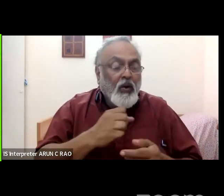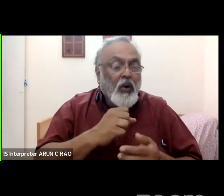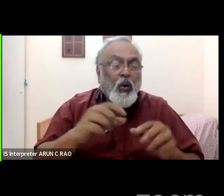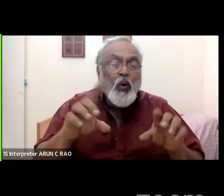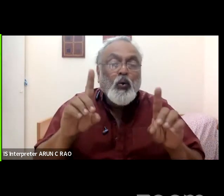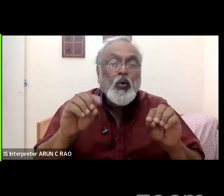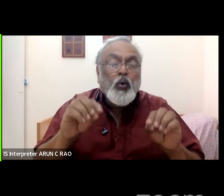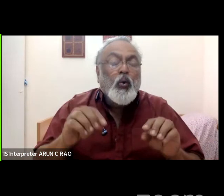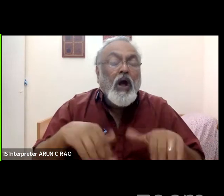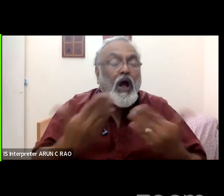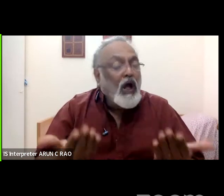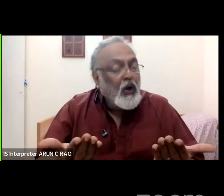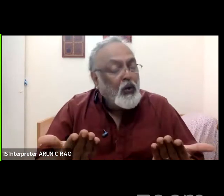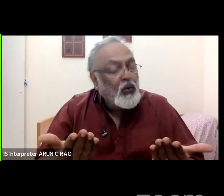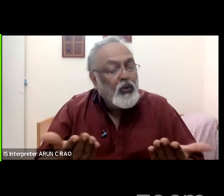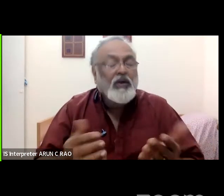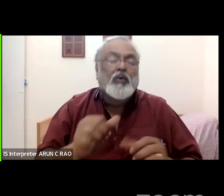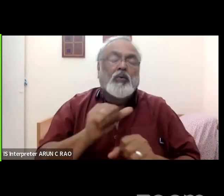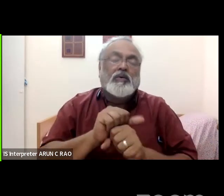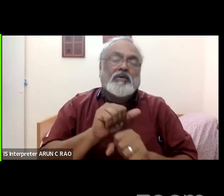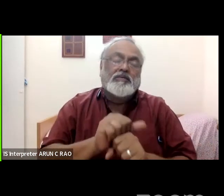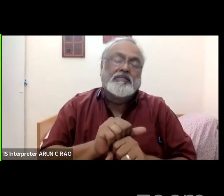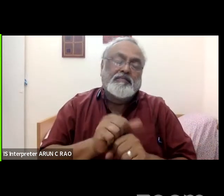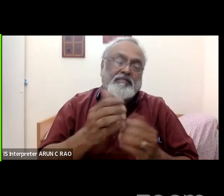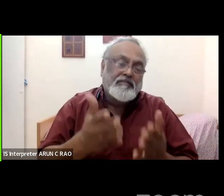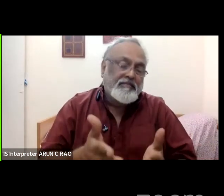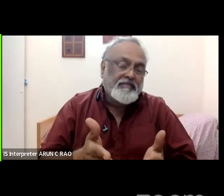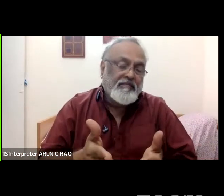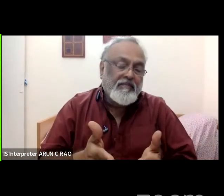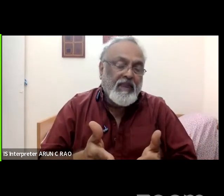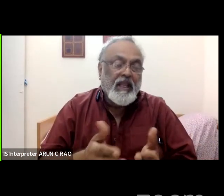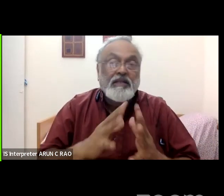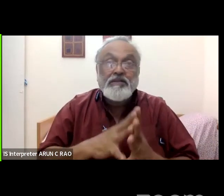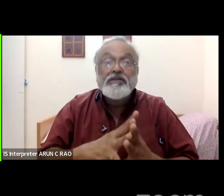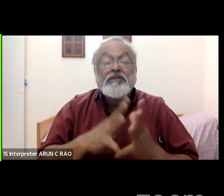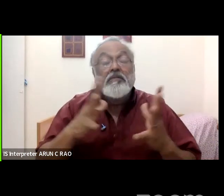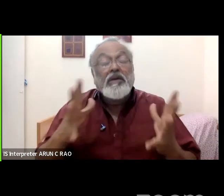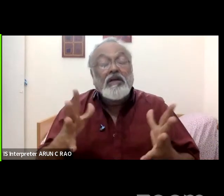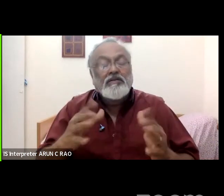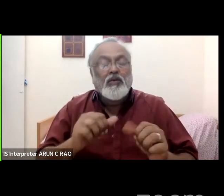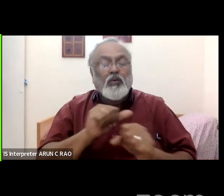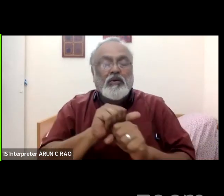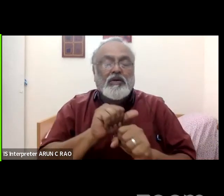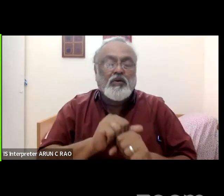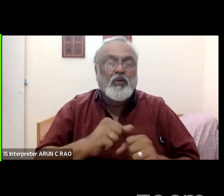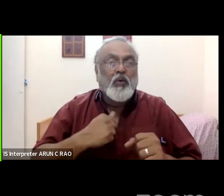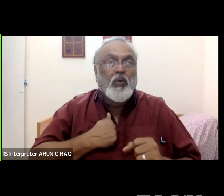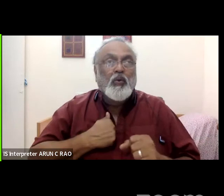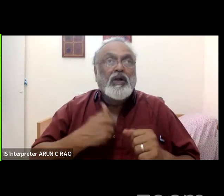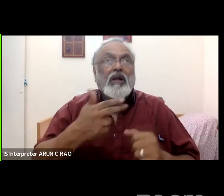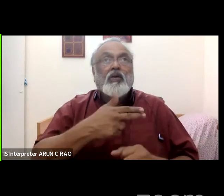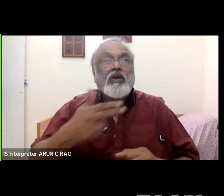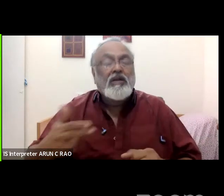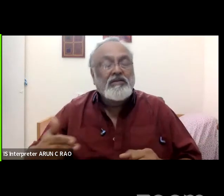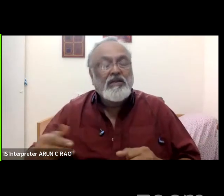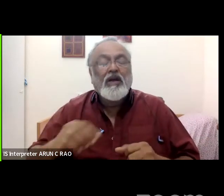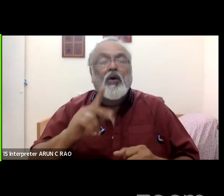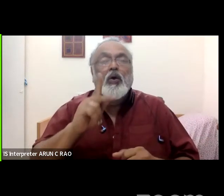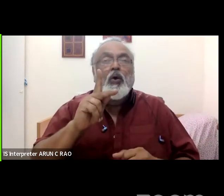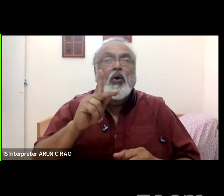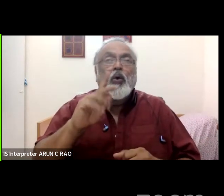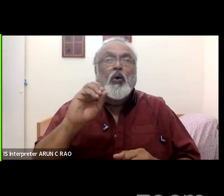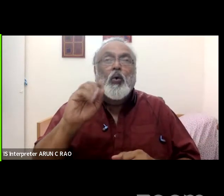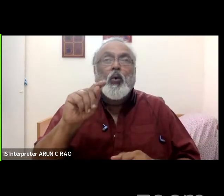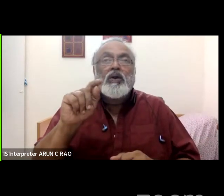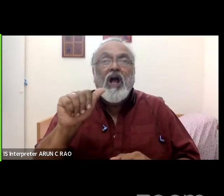practices. I think those are 4 sort of major reflections from our side. Ian, I think I'll stop there and open up